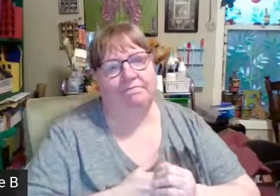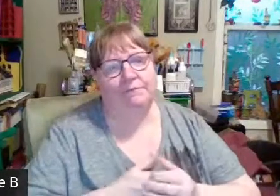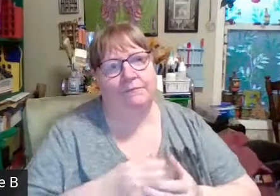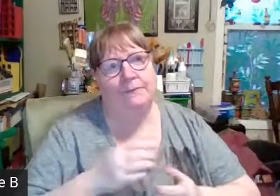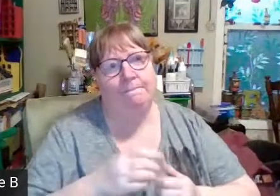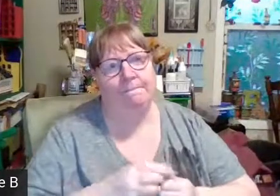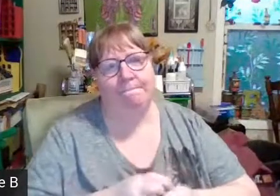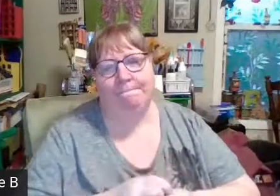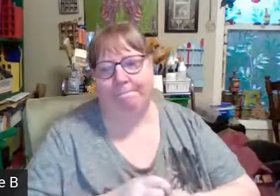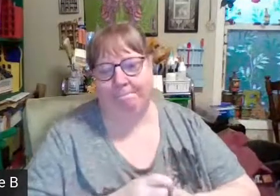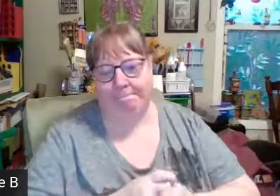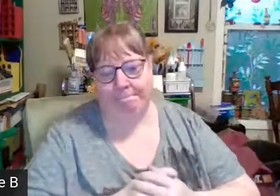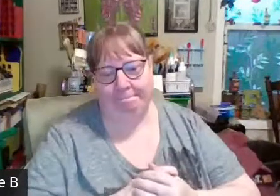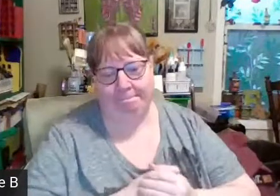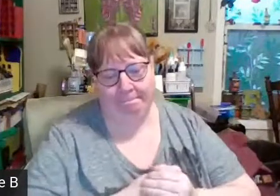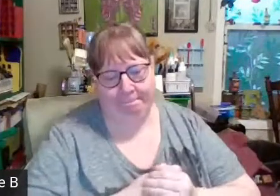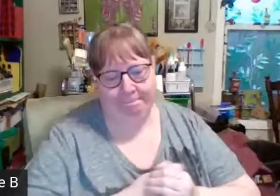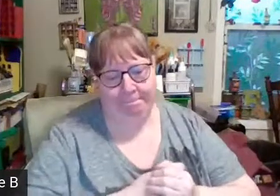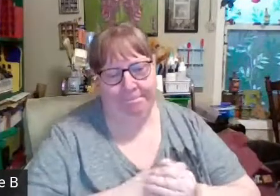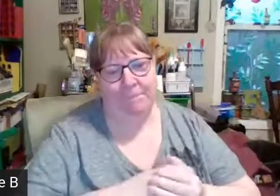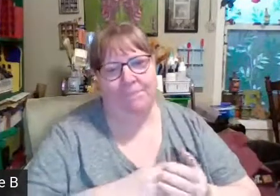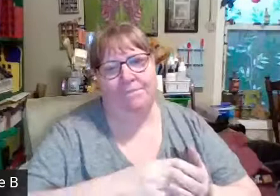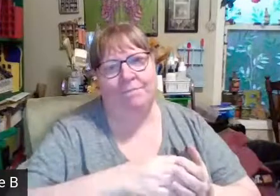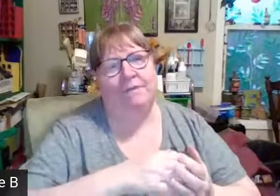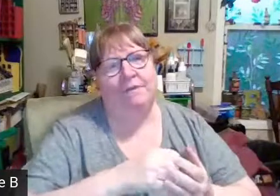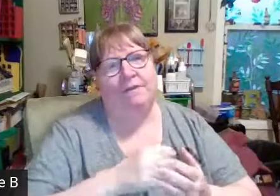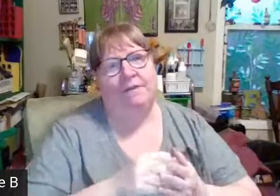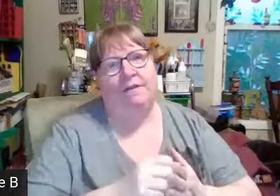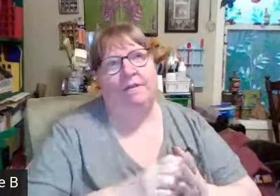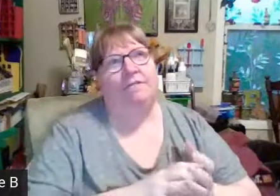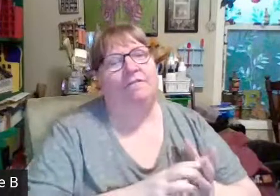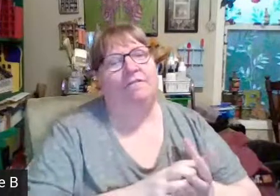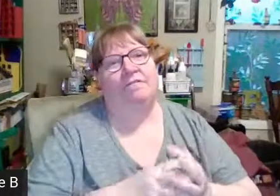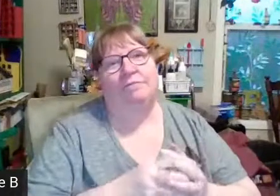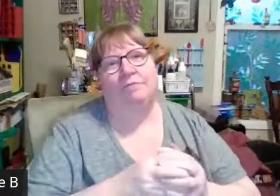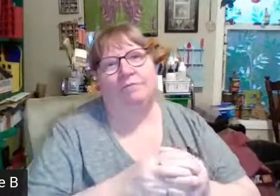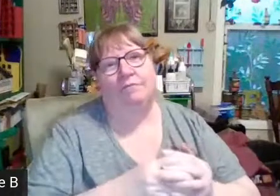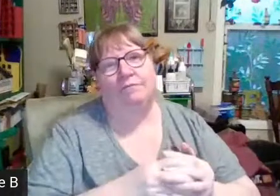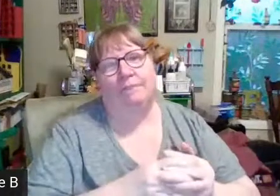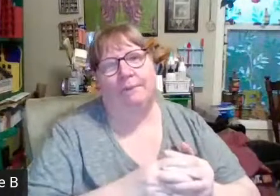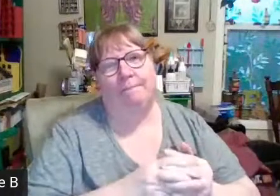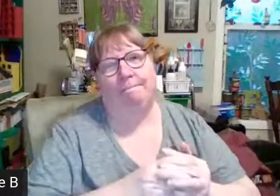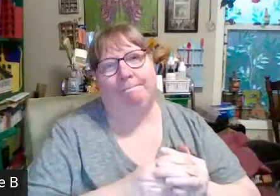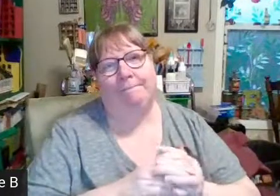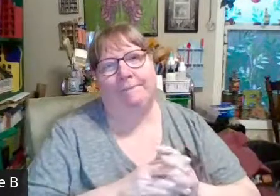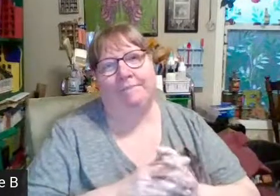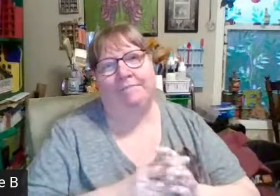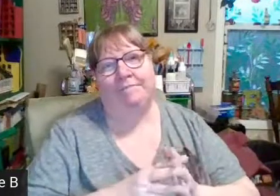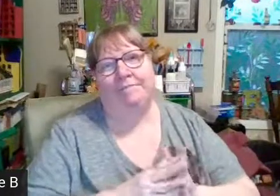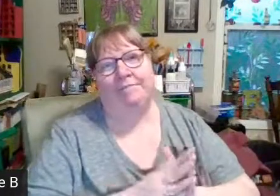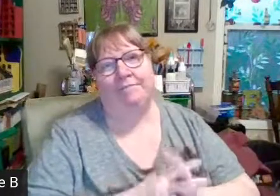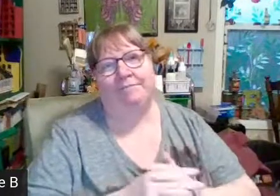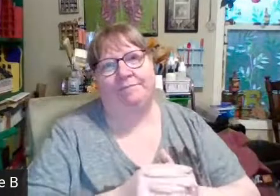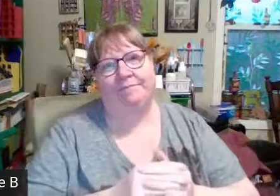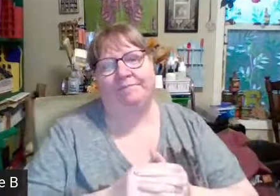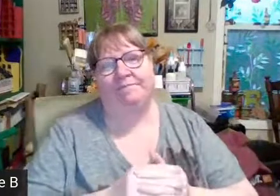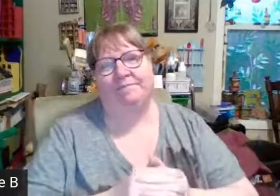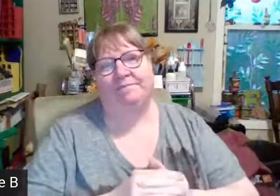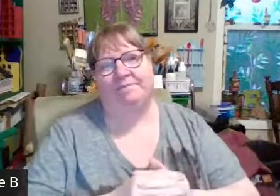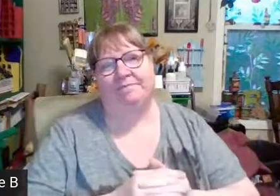to make this request to everyone who's live in chat right now. Everyone who's live in chat, pretend like you're a